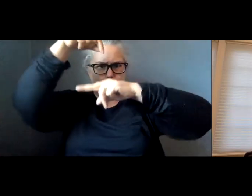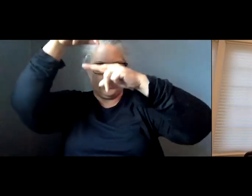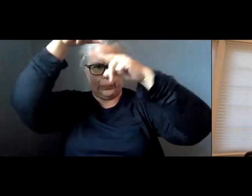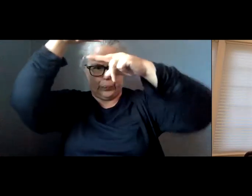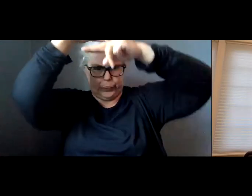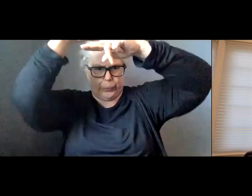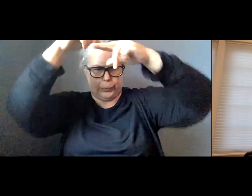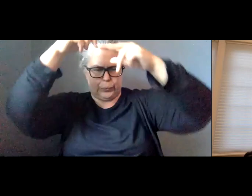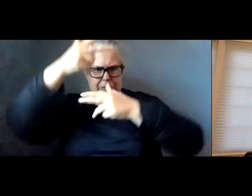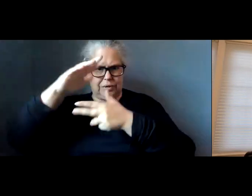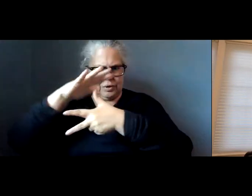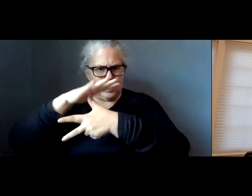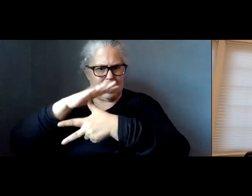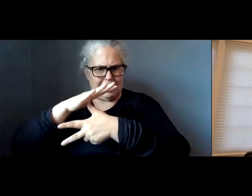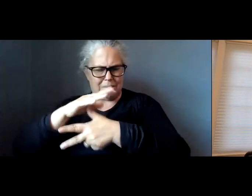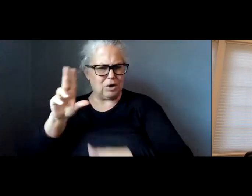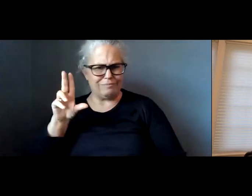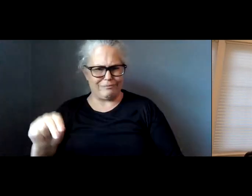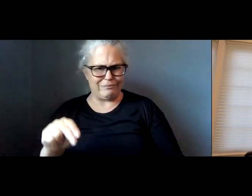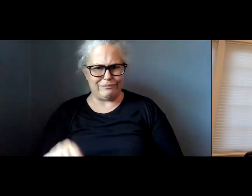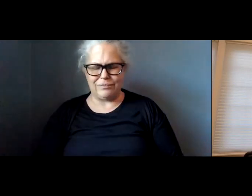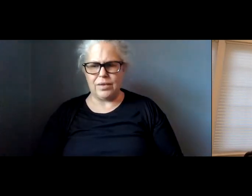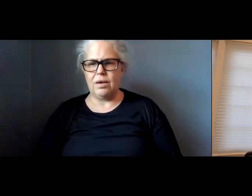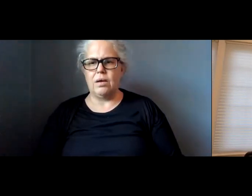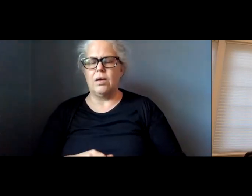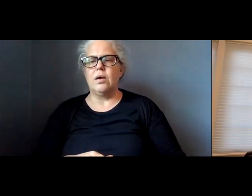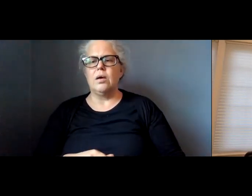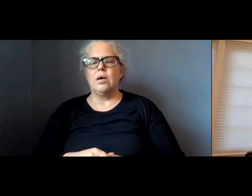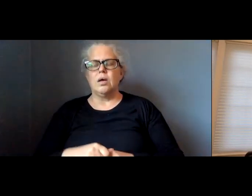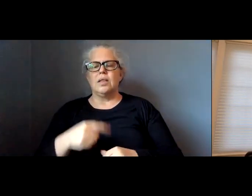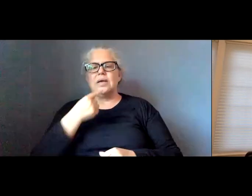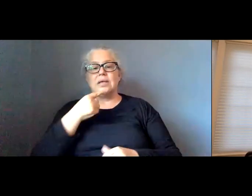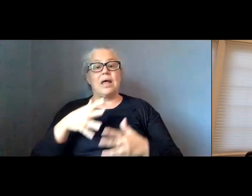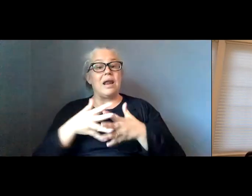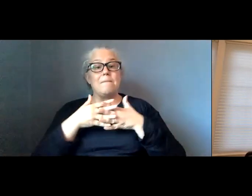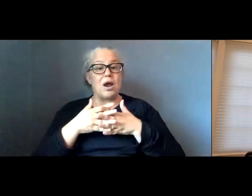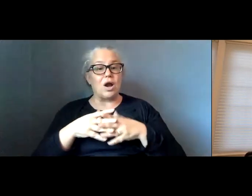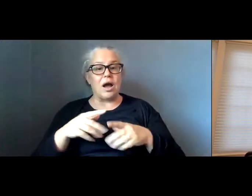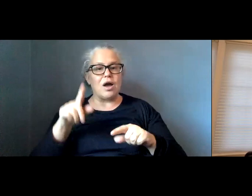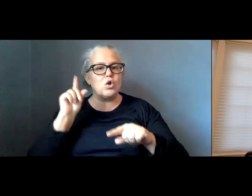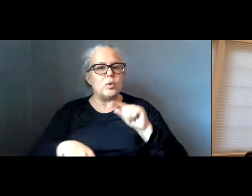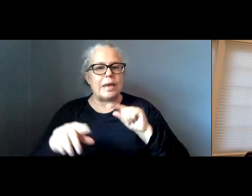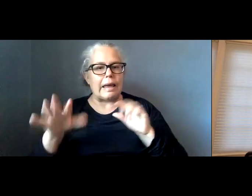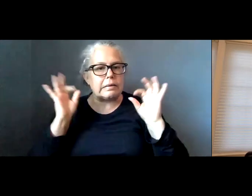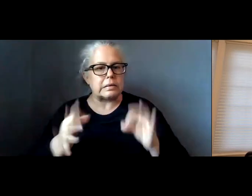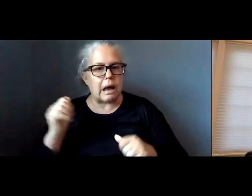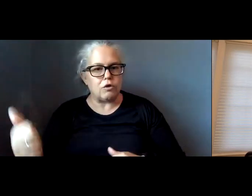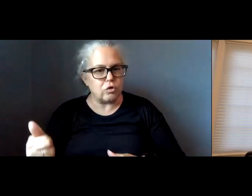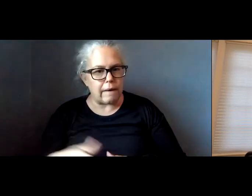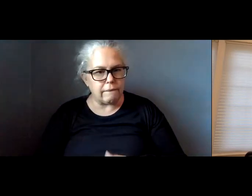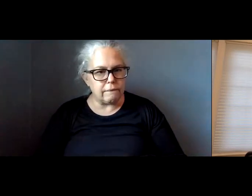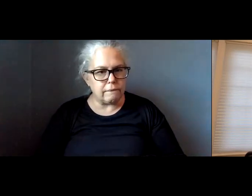her. And Dee Dee Party was saying that, in America, you would have no choice. You would just be you would